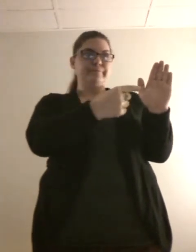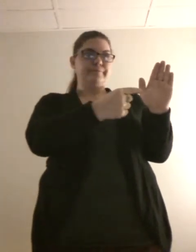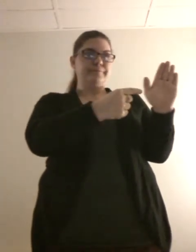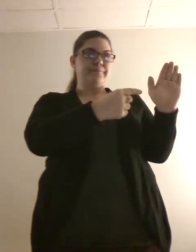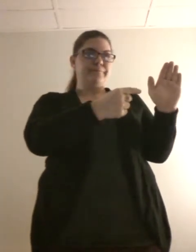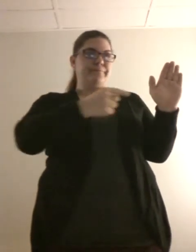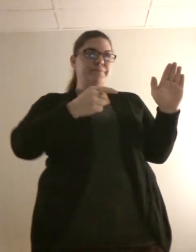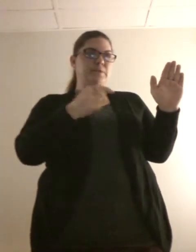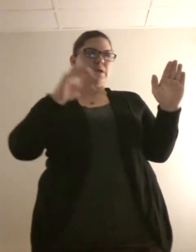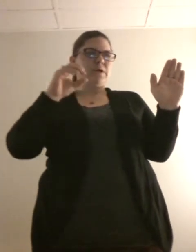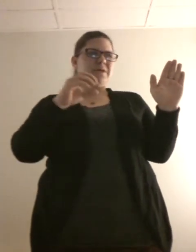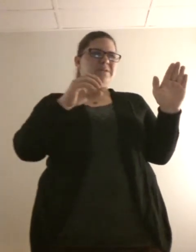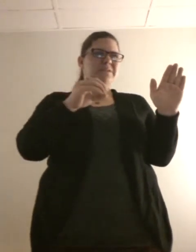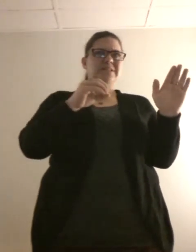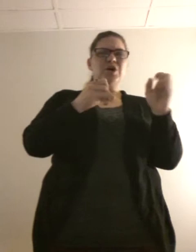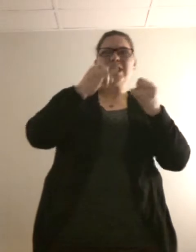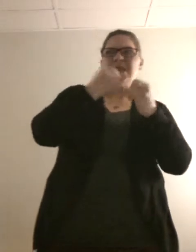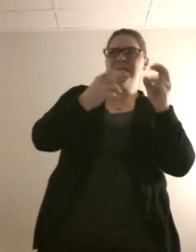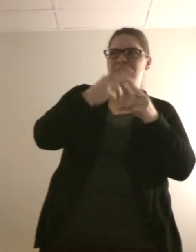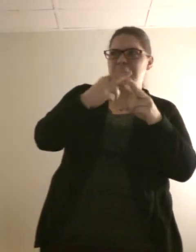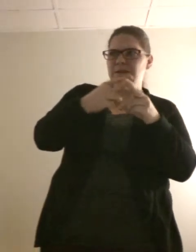O'Keeffe. I always pretend like I'm sneezing.